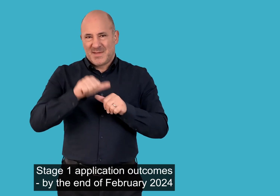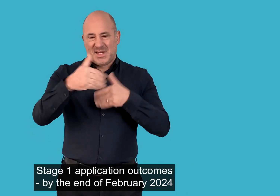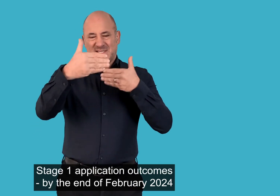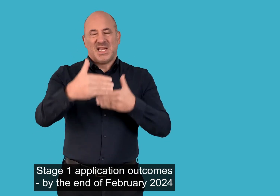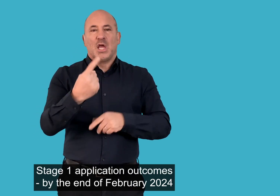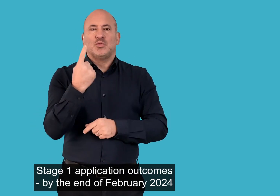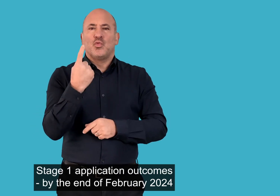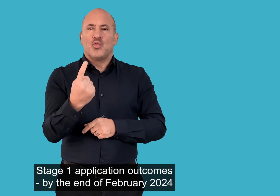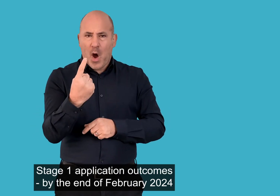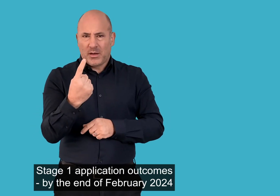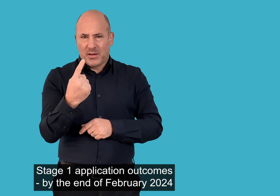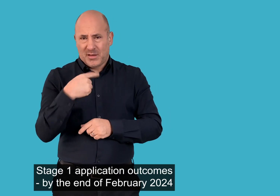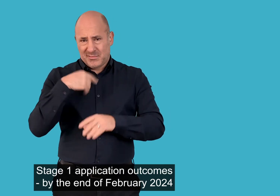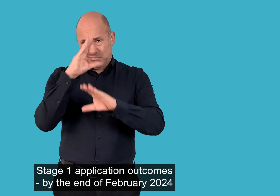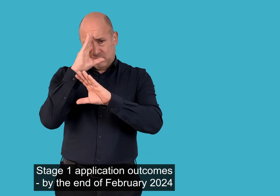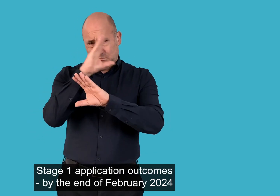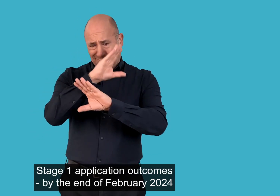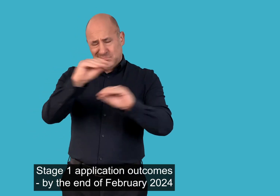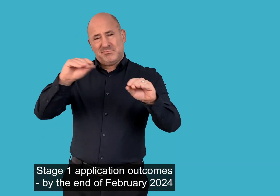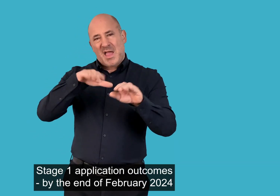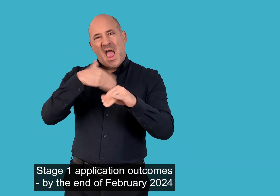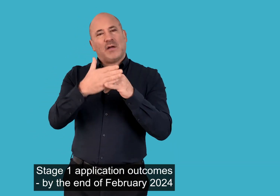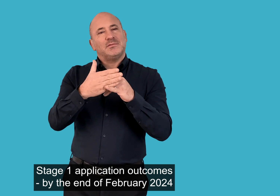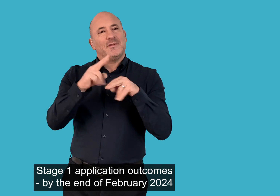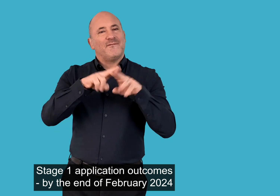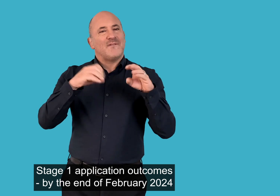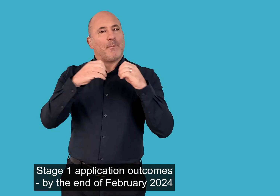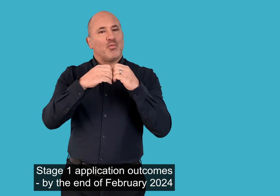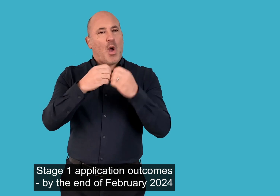Stage 1 application outcomes by the end of February 2024.